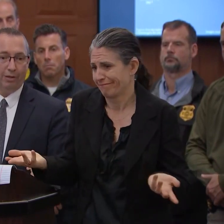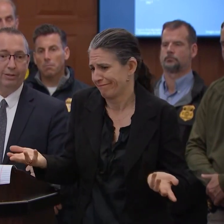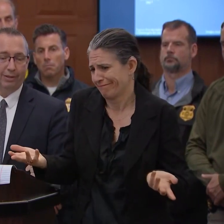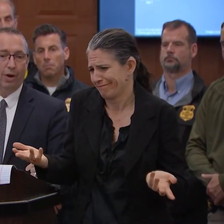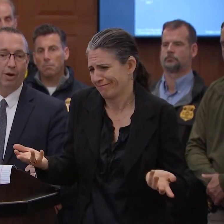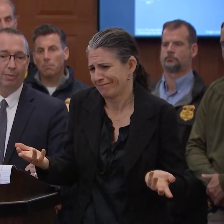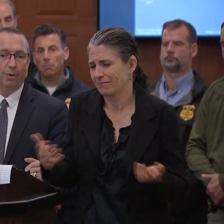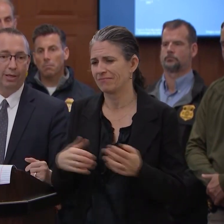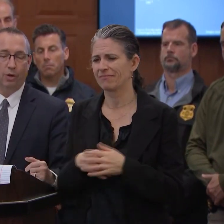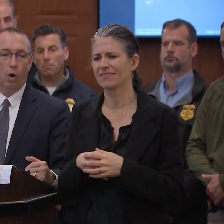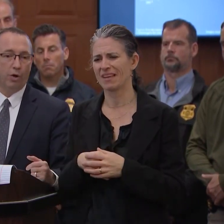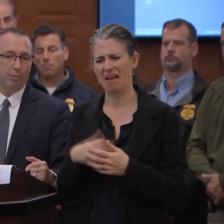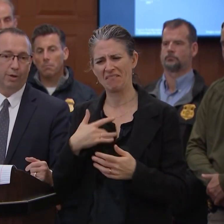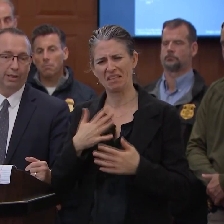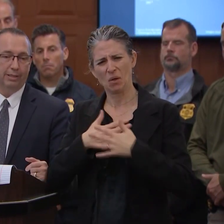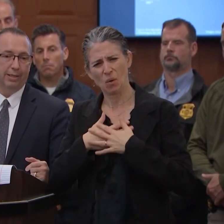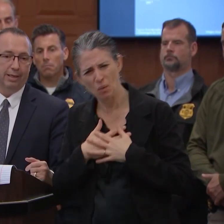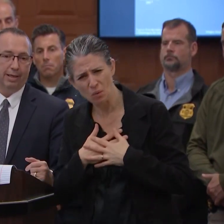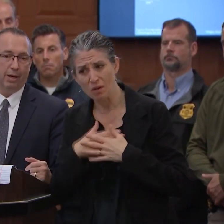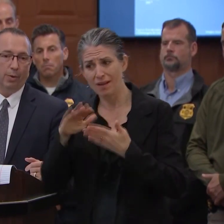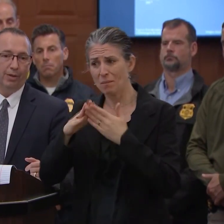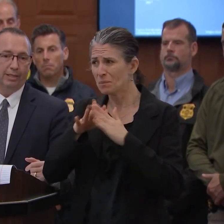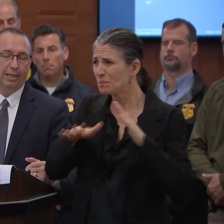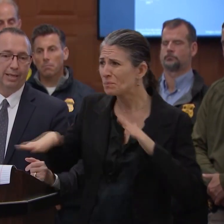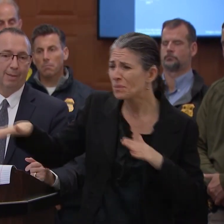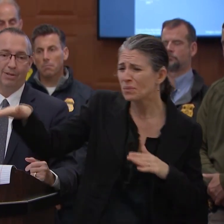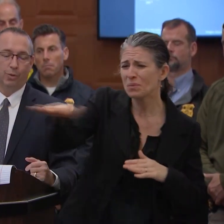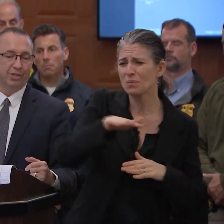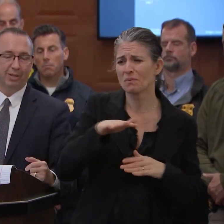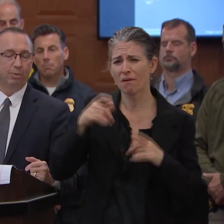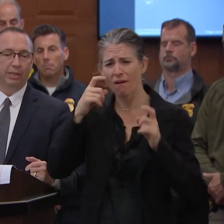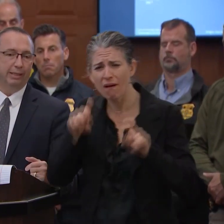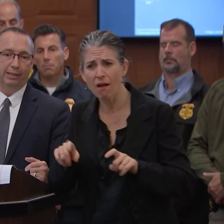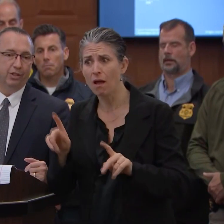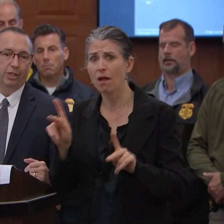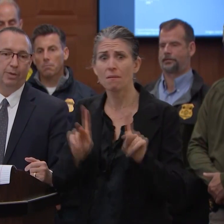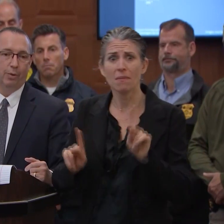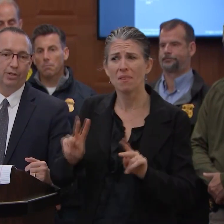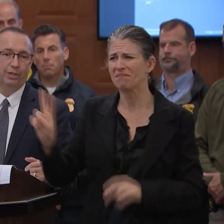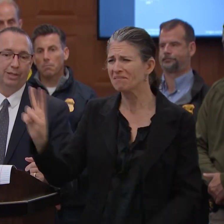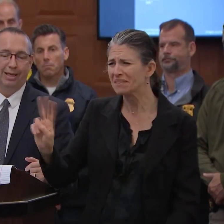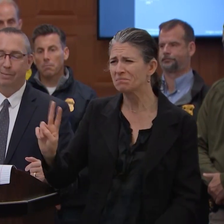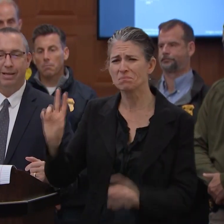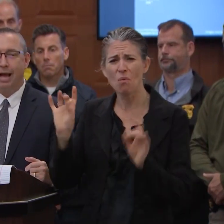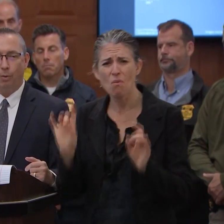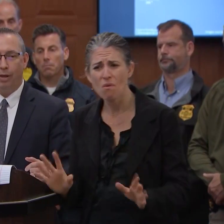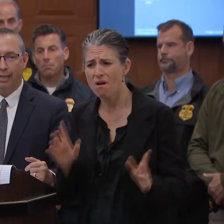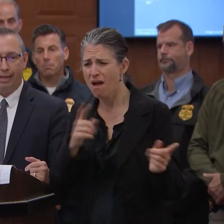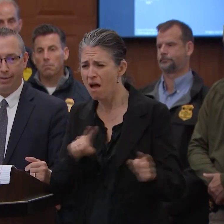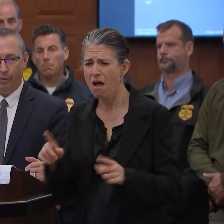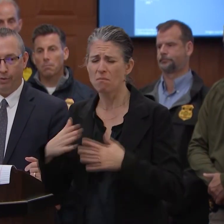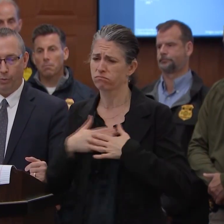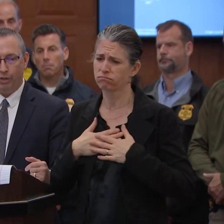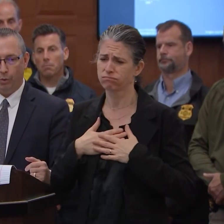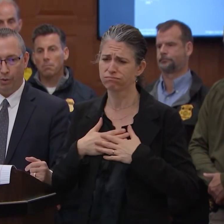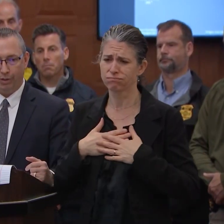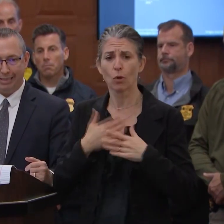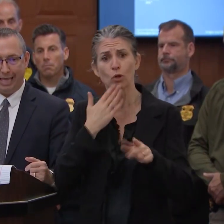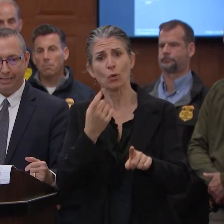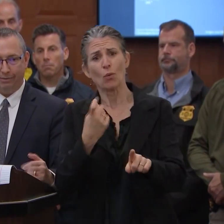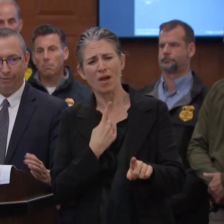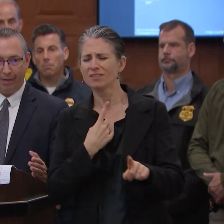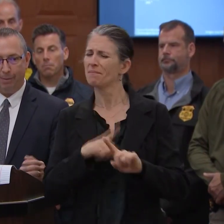is caused to our communities, all communities, when these things happen. So it's a completely legitimate question, but not one that I think was